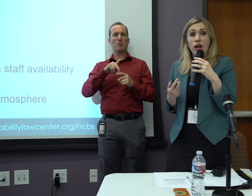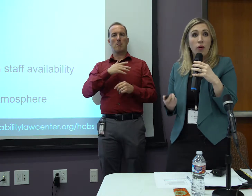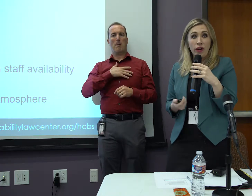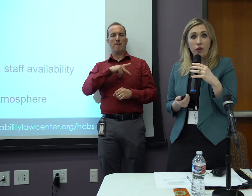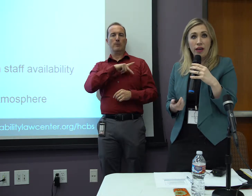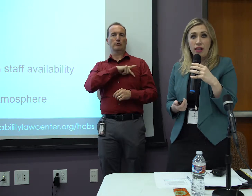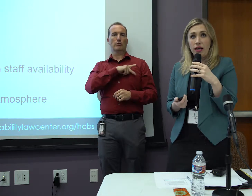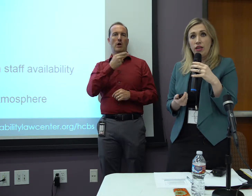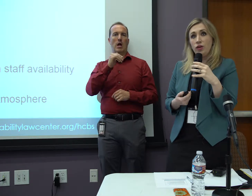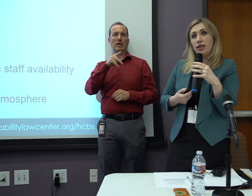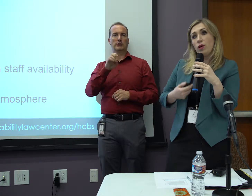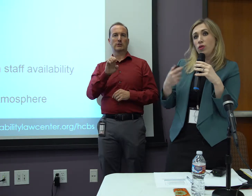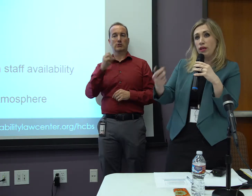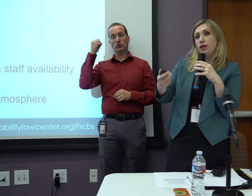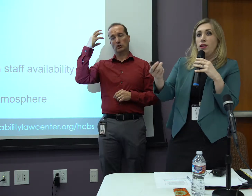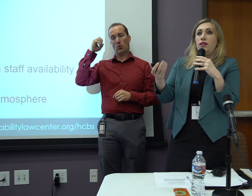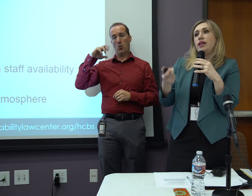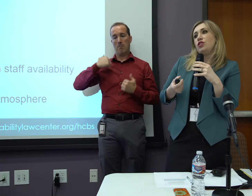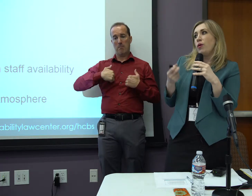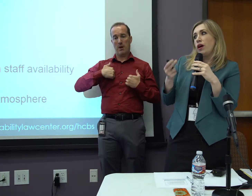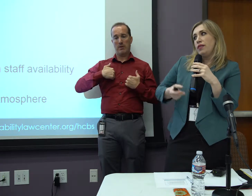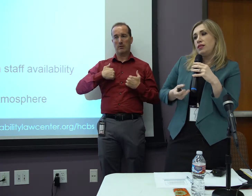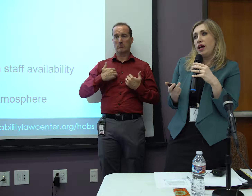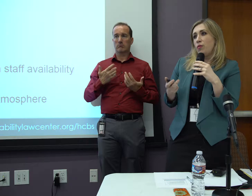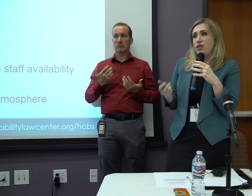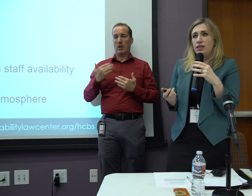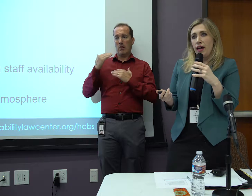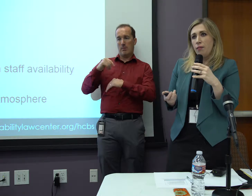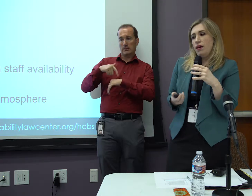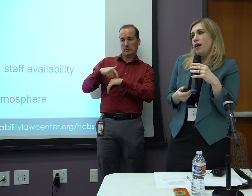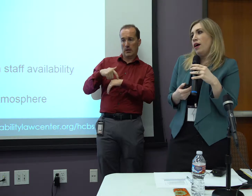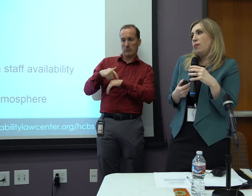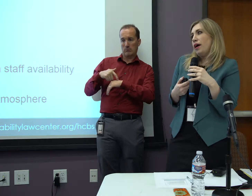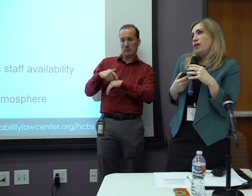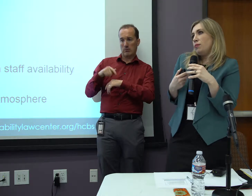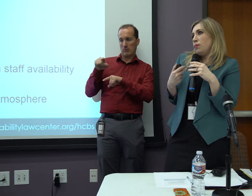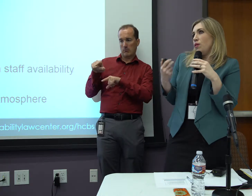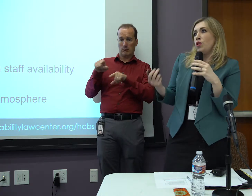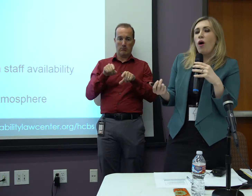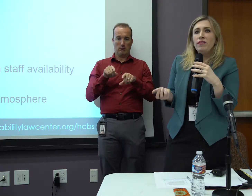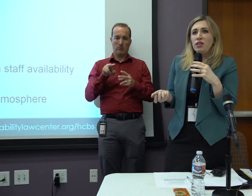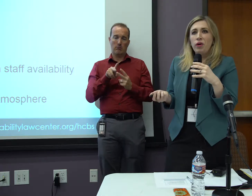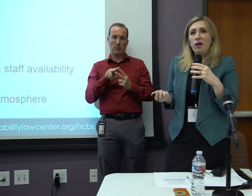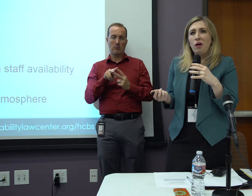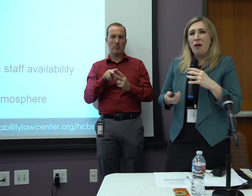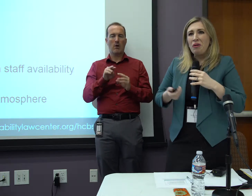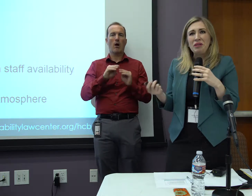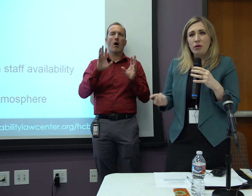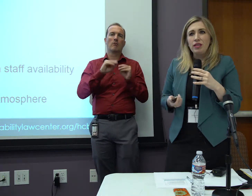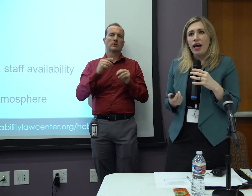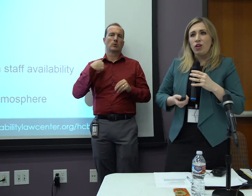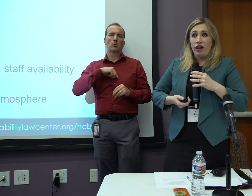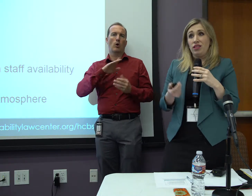like showering or bathing. And you could say, well, you can take a shower at this time or this time. And obviously we are